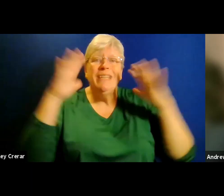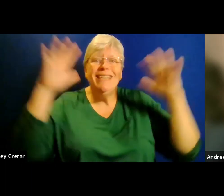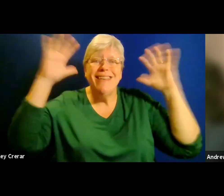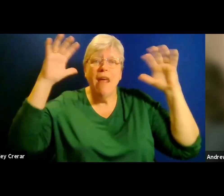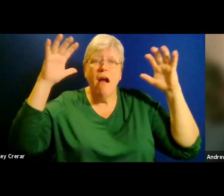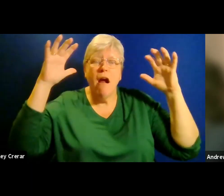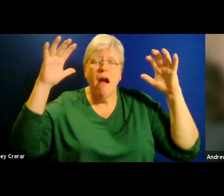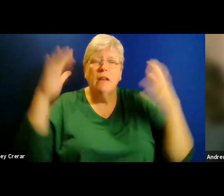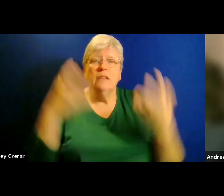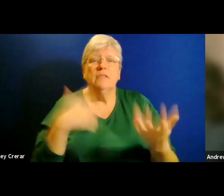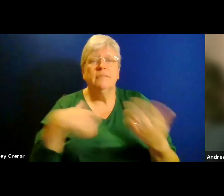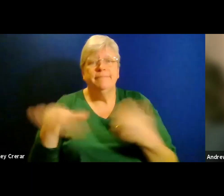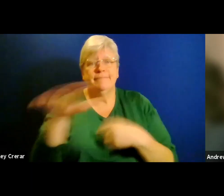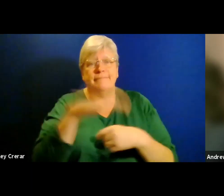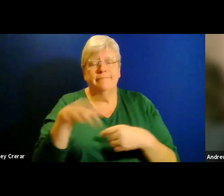country kirkyard.